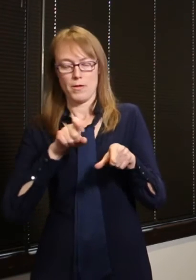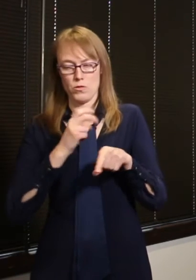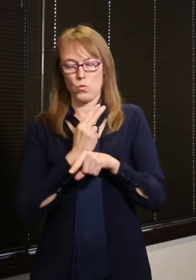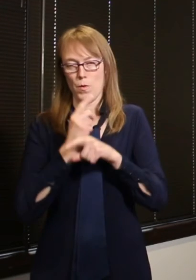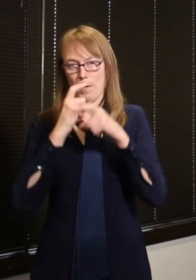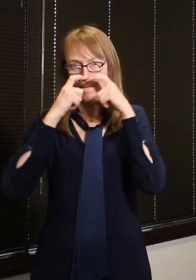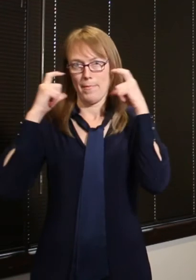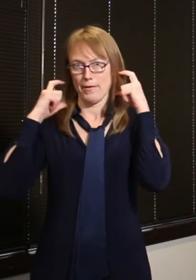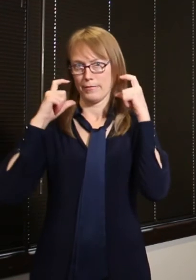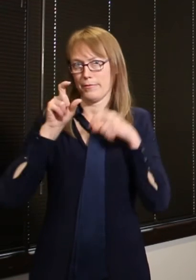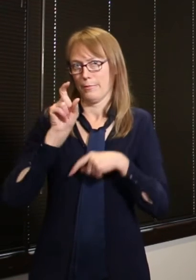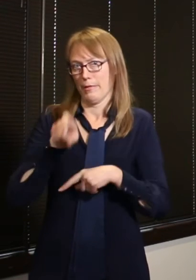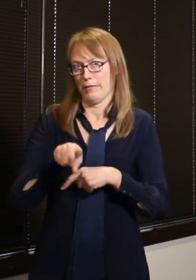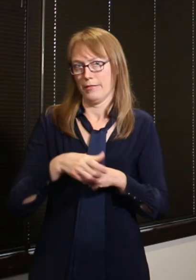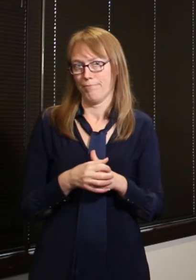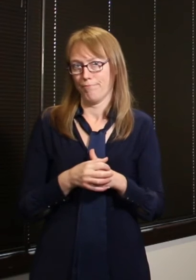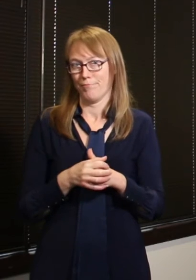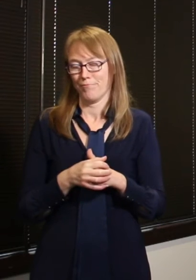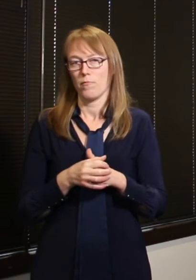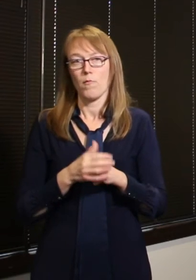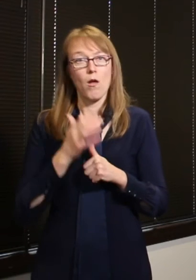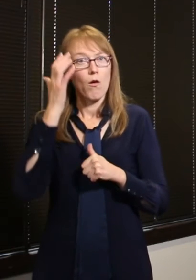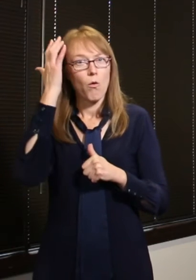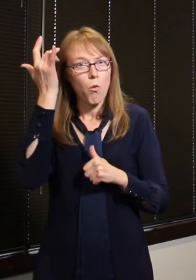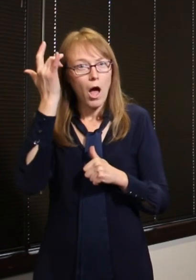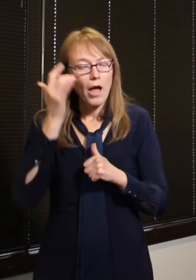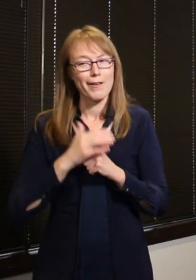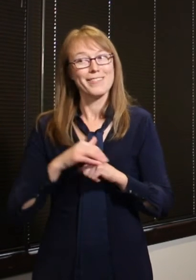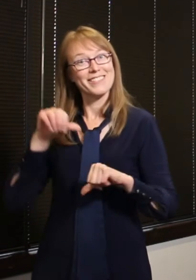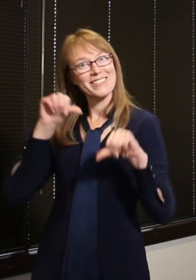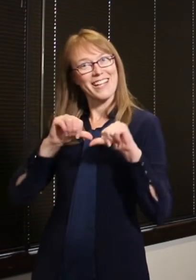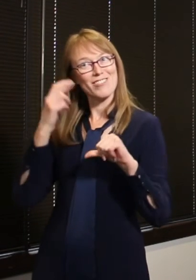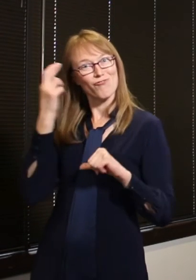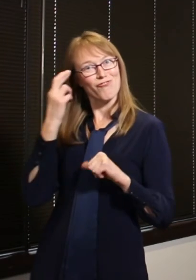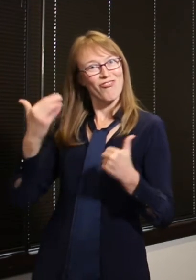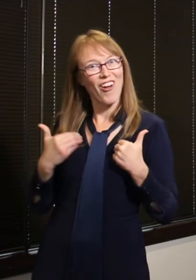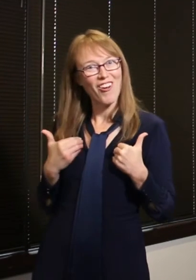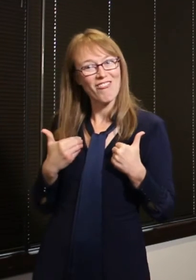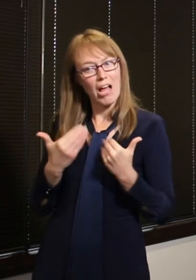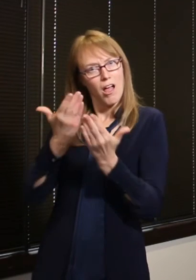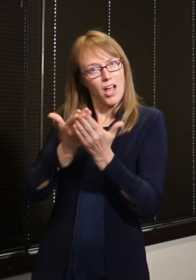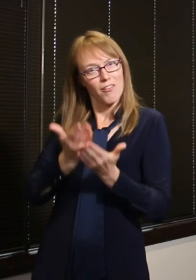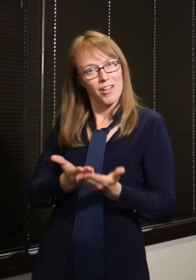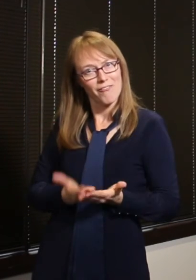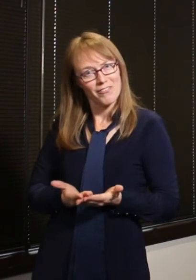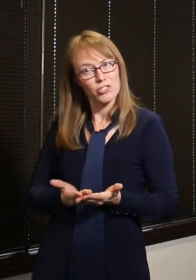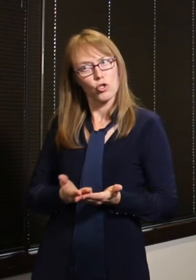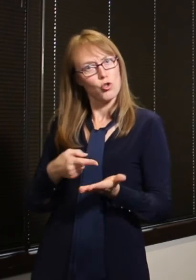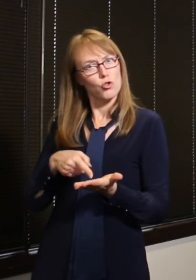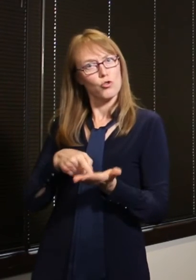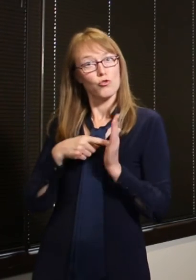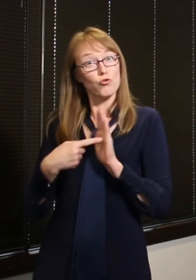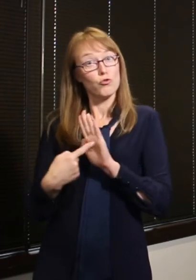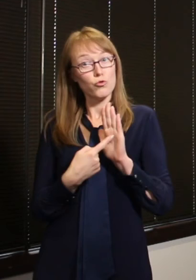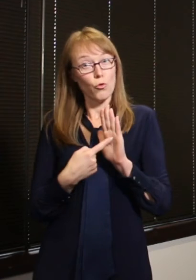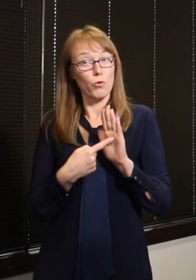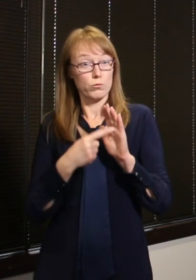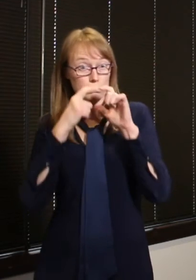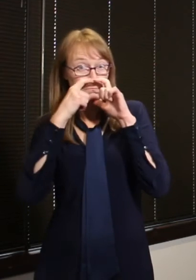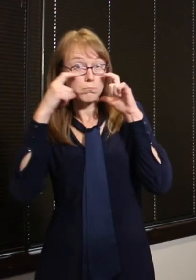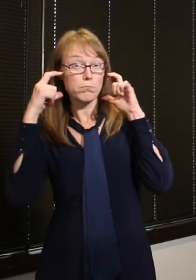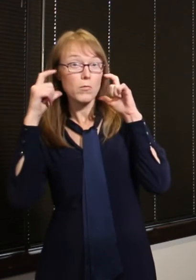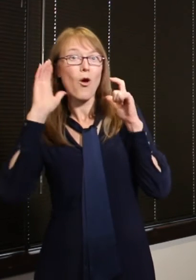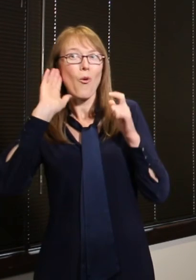Now, there's really clear and convincing evidence that wearing a face mask or covering can decrease the risk of transmission of